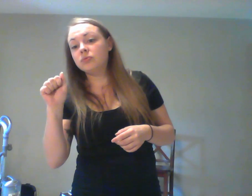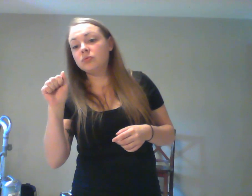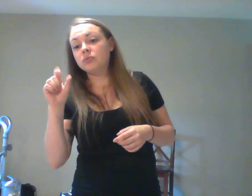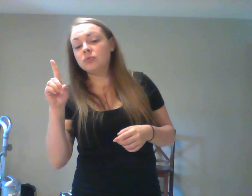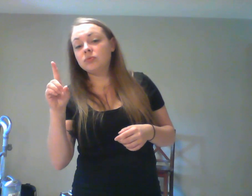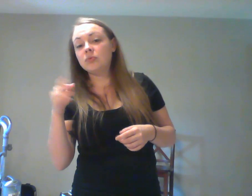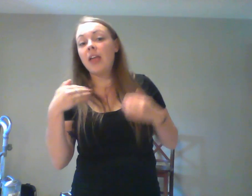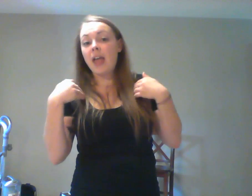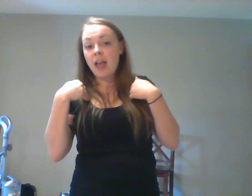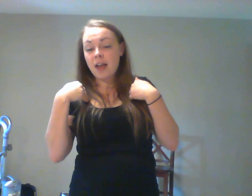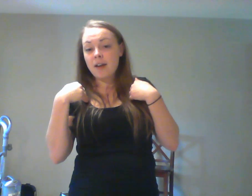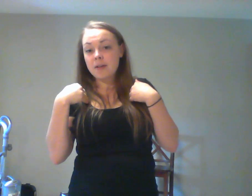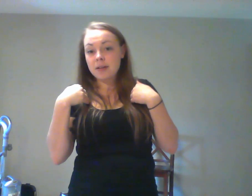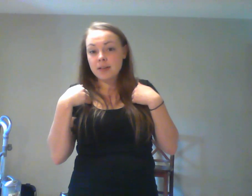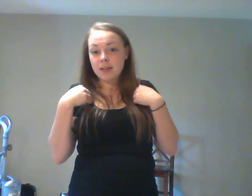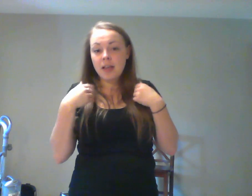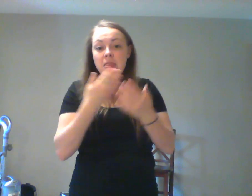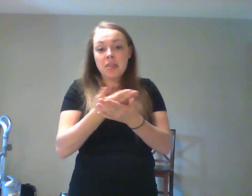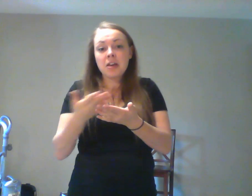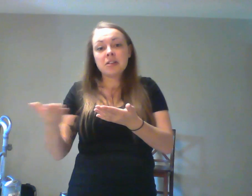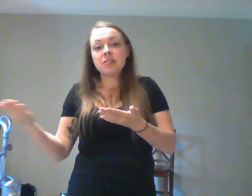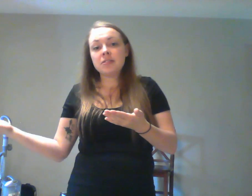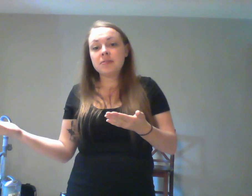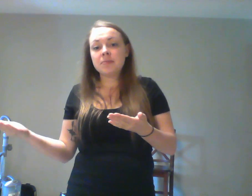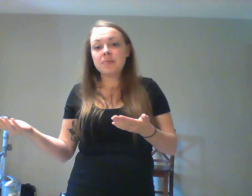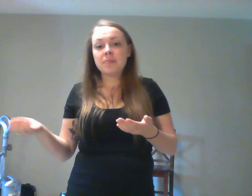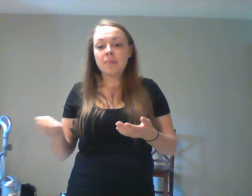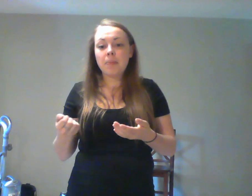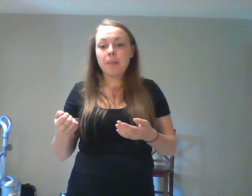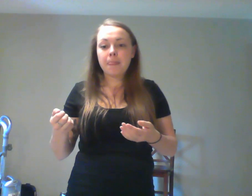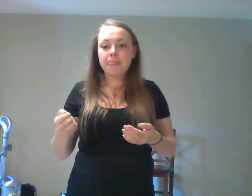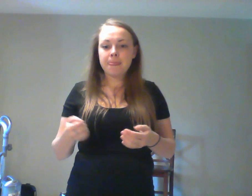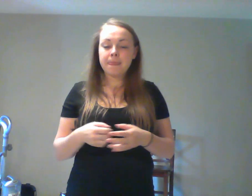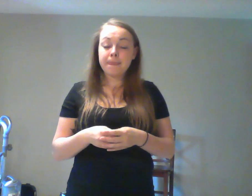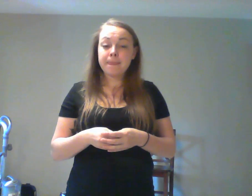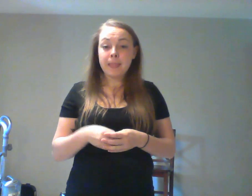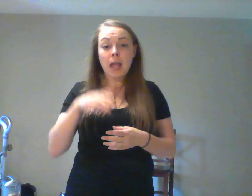have things in common.